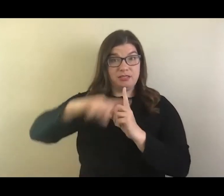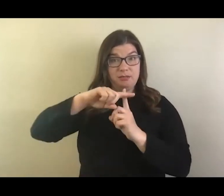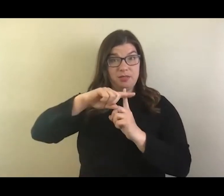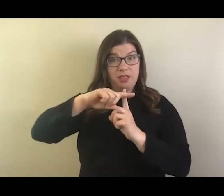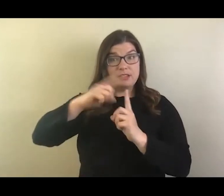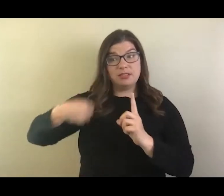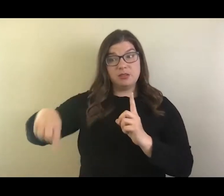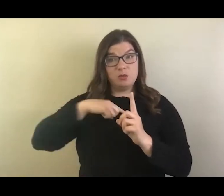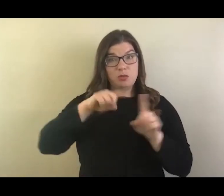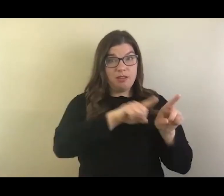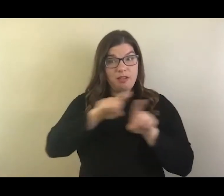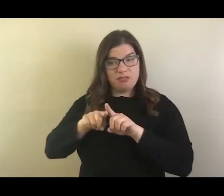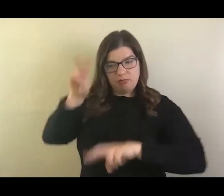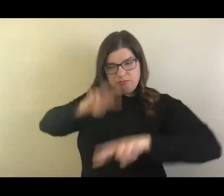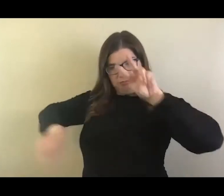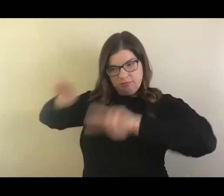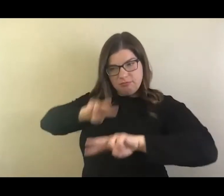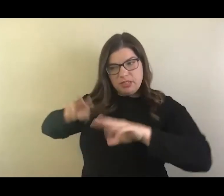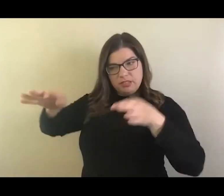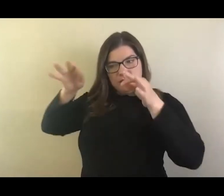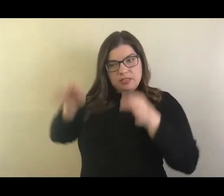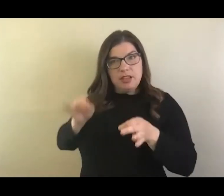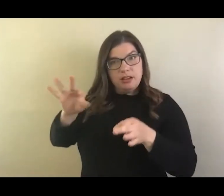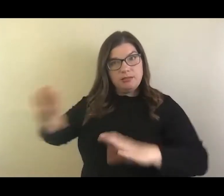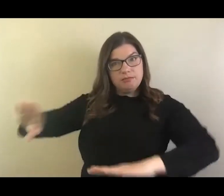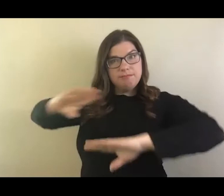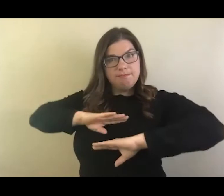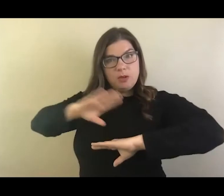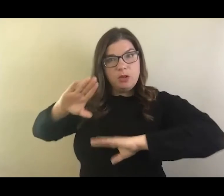We also assist in the provision of housing accommodations.